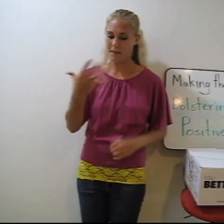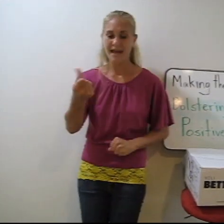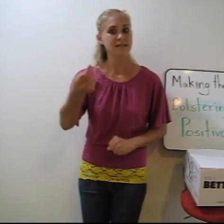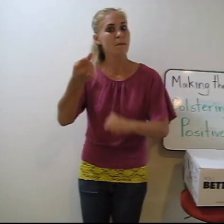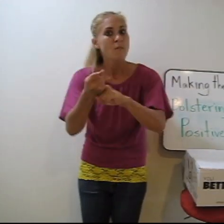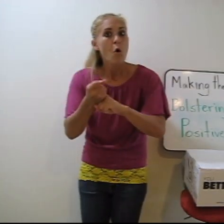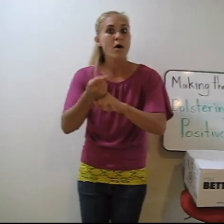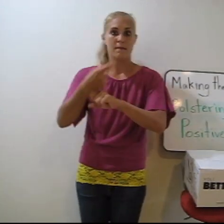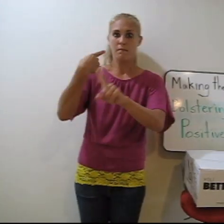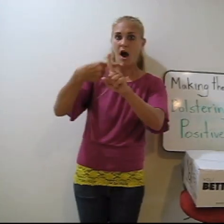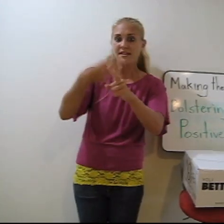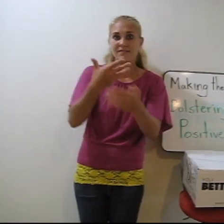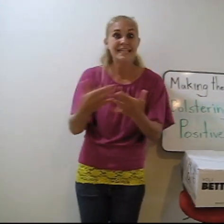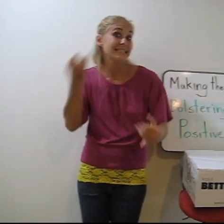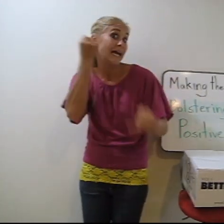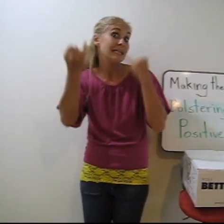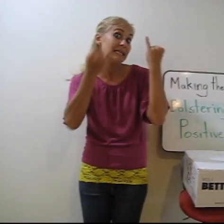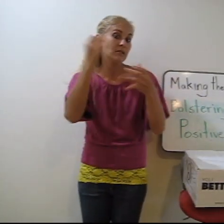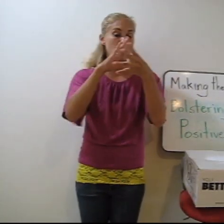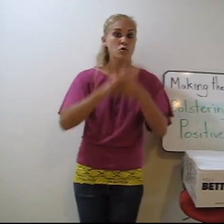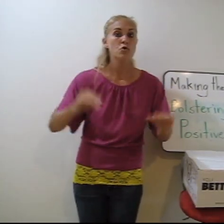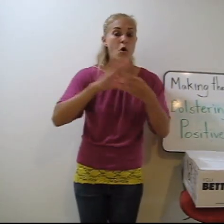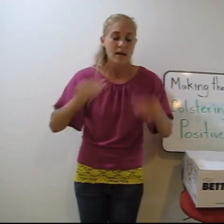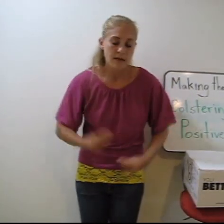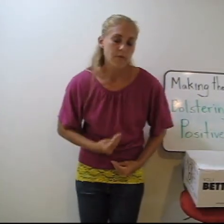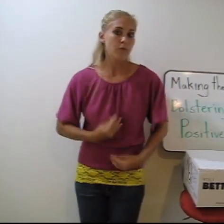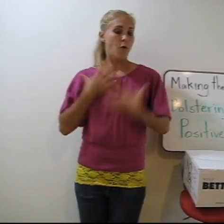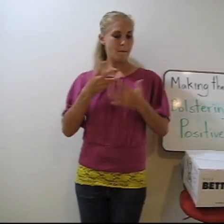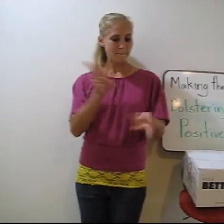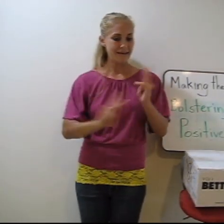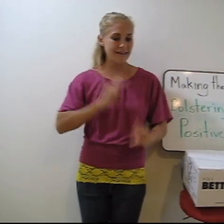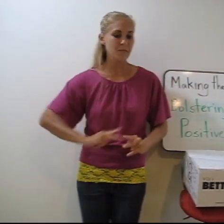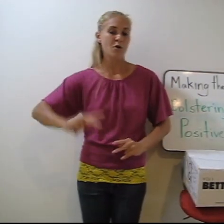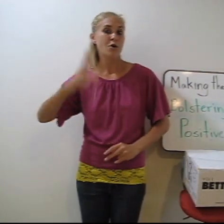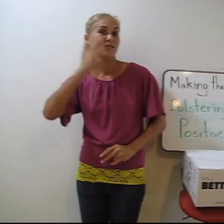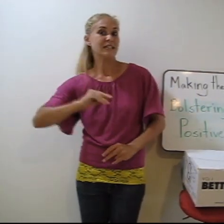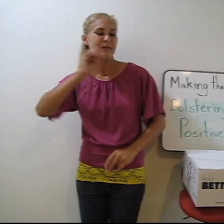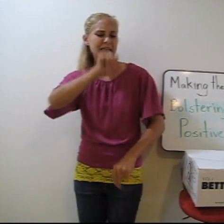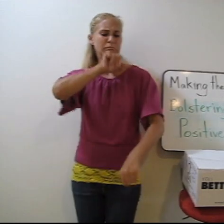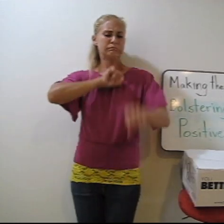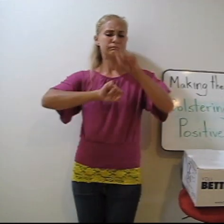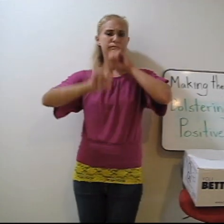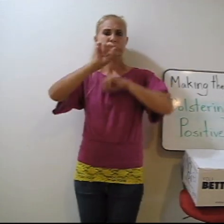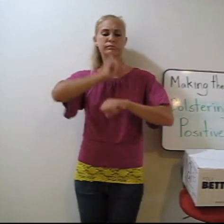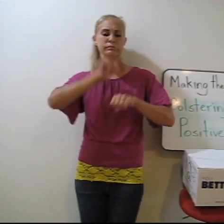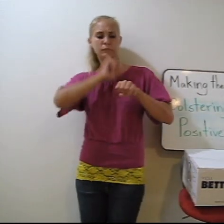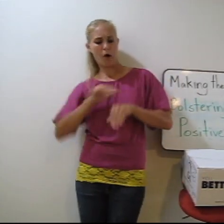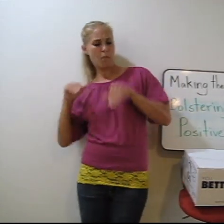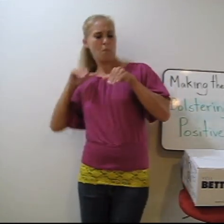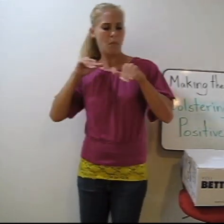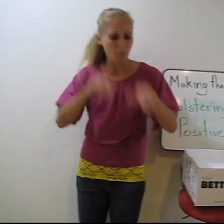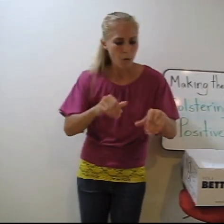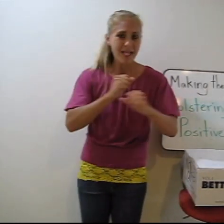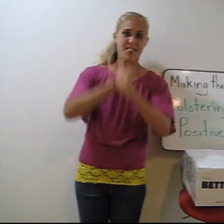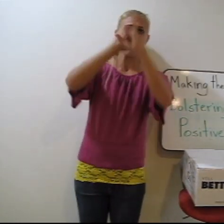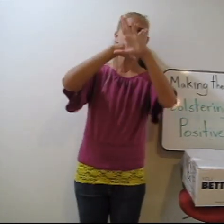and ideas. Stories of aspiration, people who, despite challenges, are overcoming obstacles and achieving great